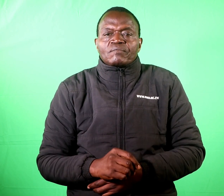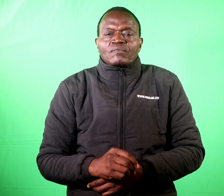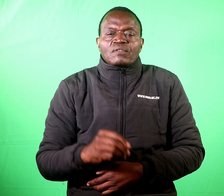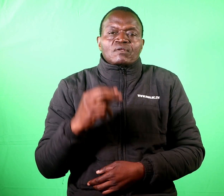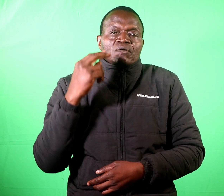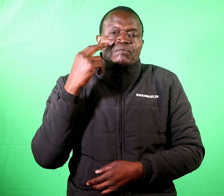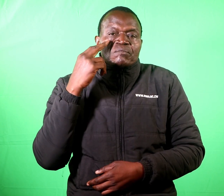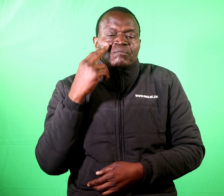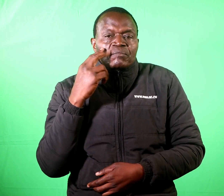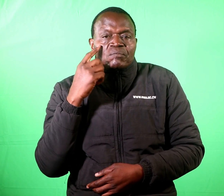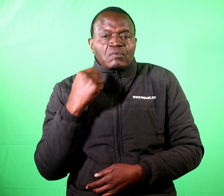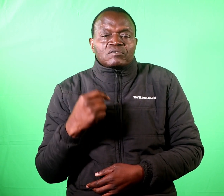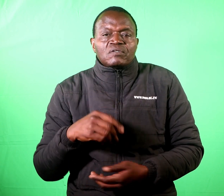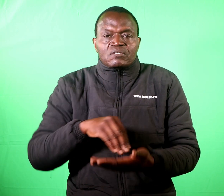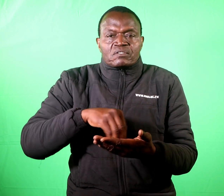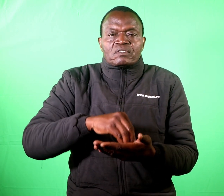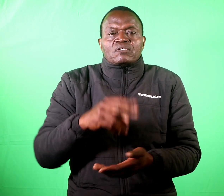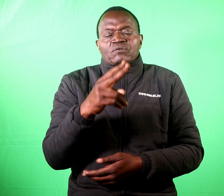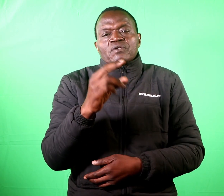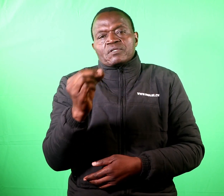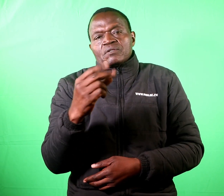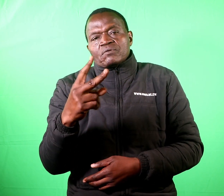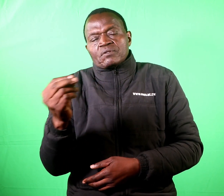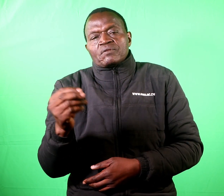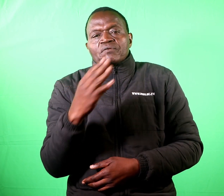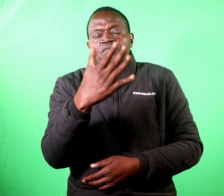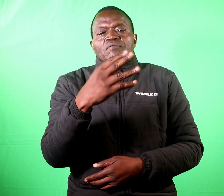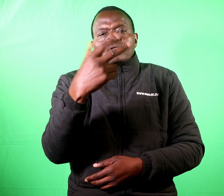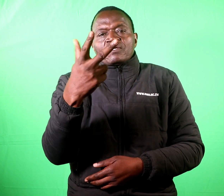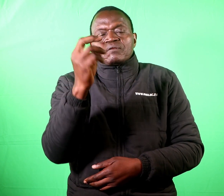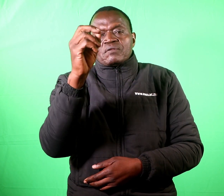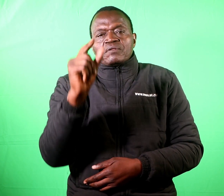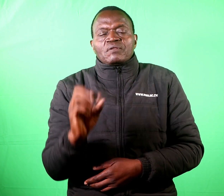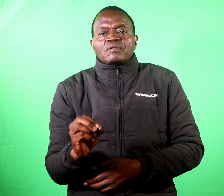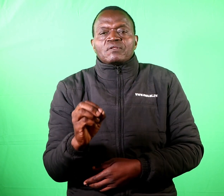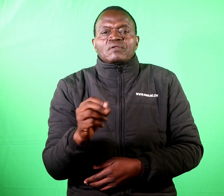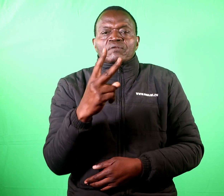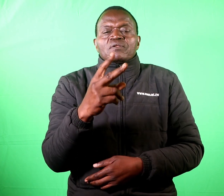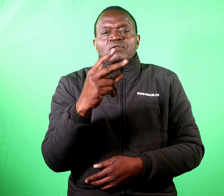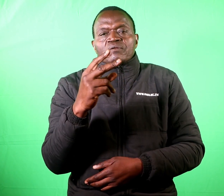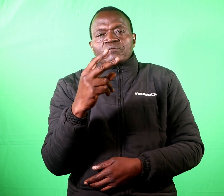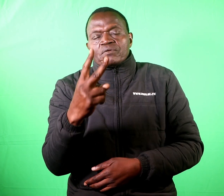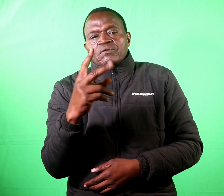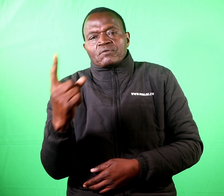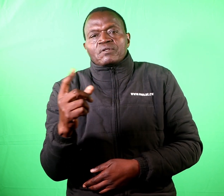Mashonaland Central, 2020, 58%, 2021,